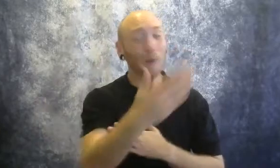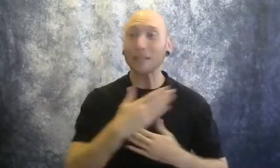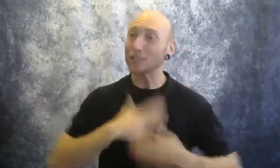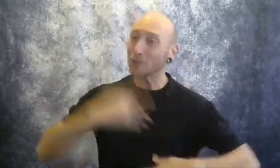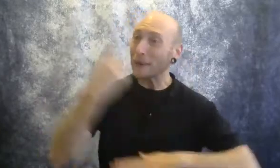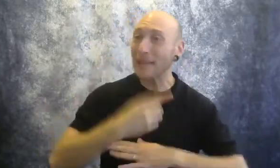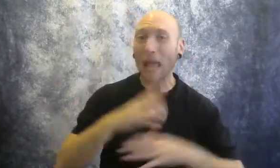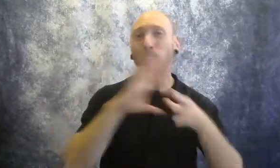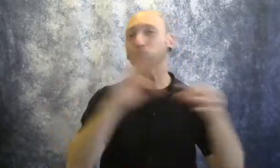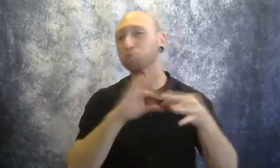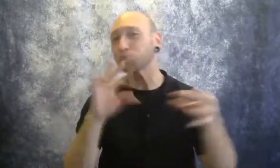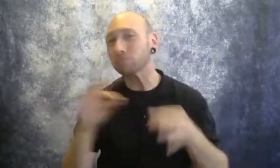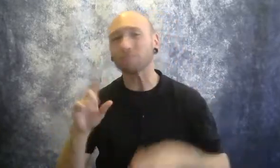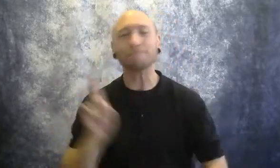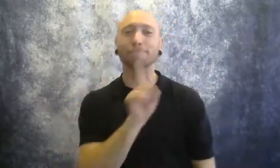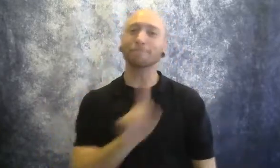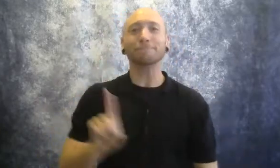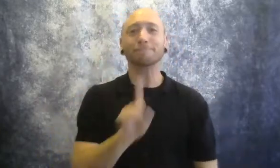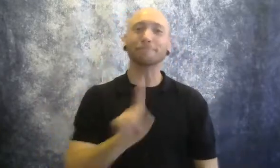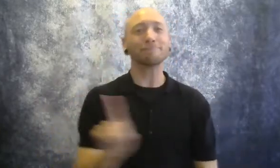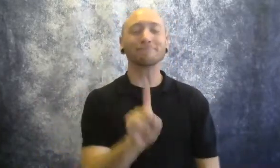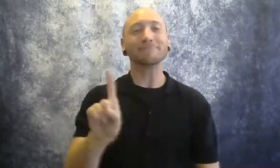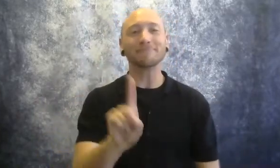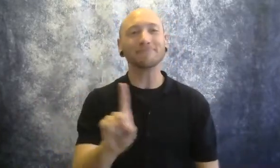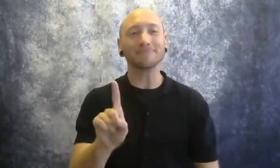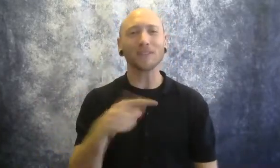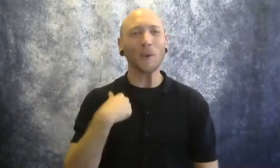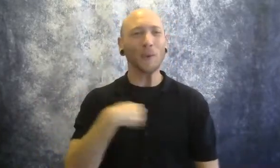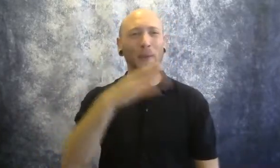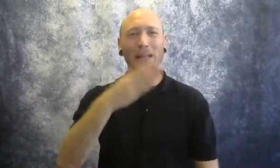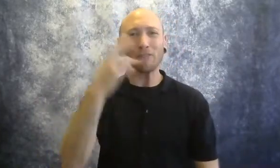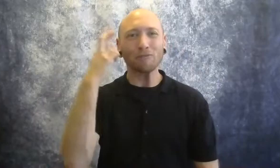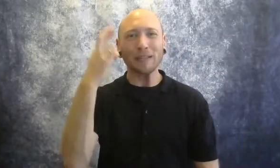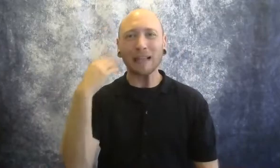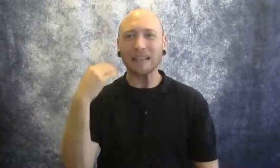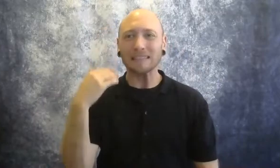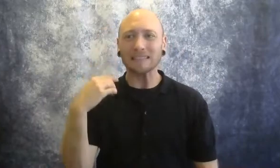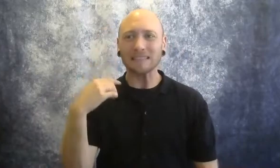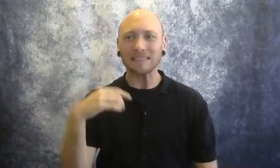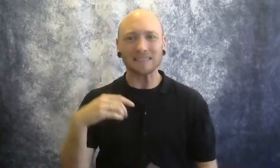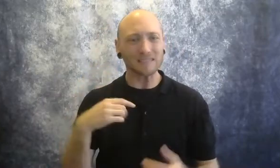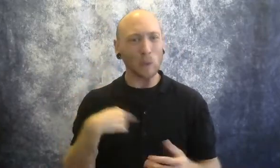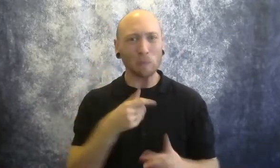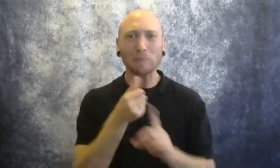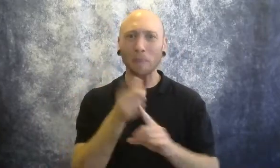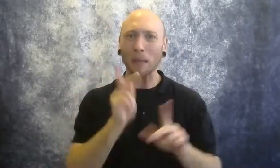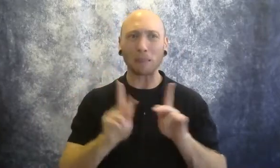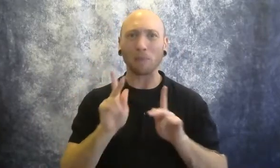okay? I say hello, good morning, enjoy your day, blah, blah, blah, blah, blah, and go on and keep moving, We never know what kind